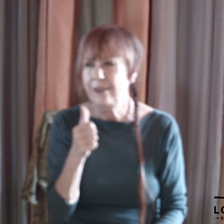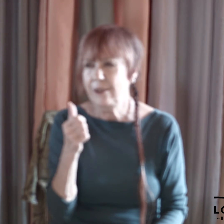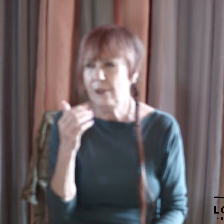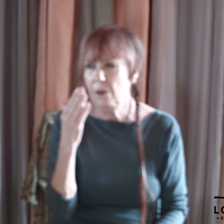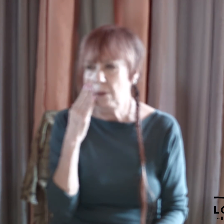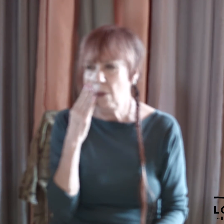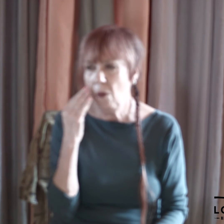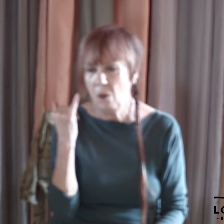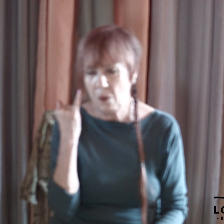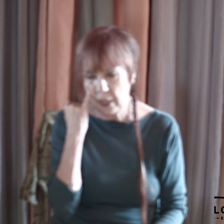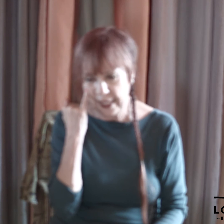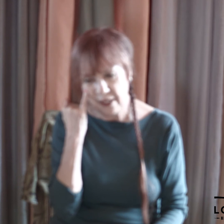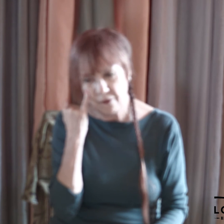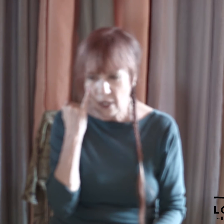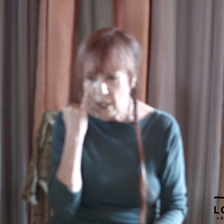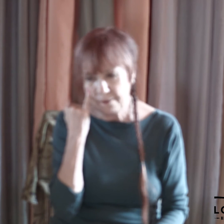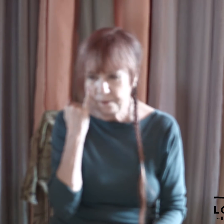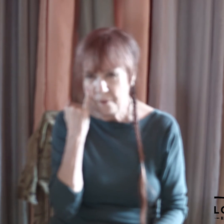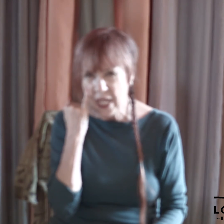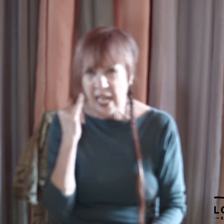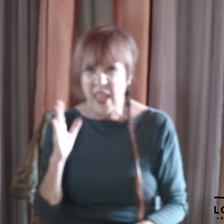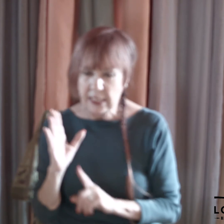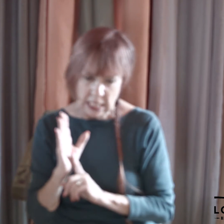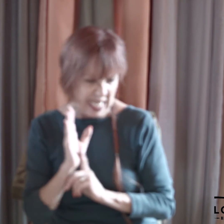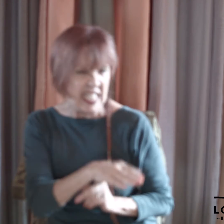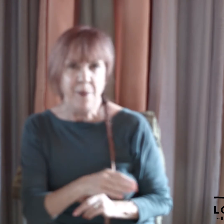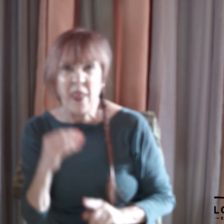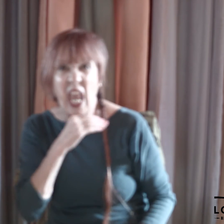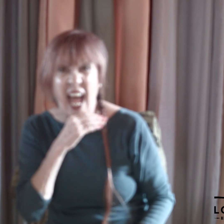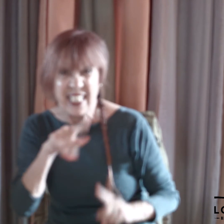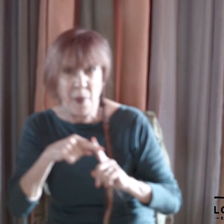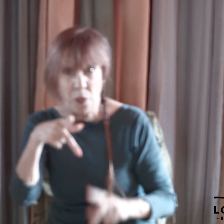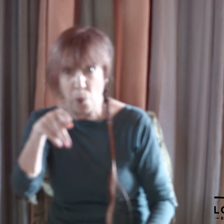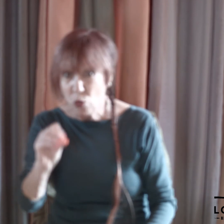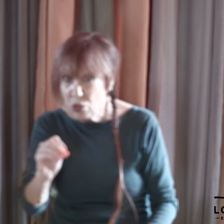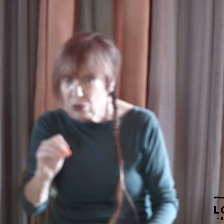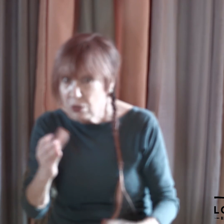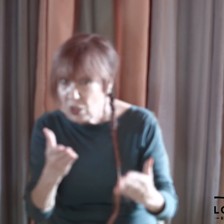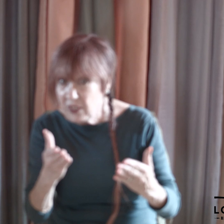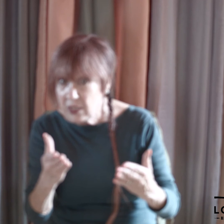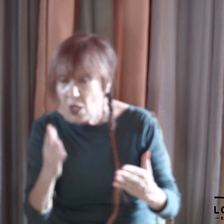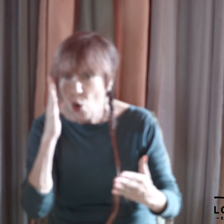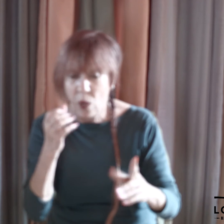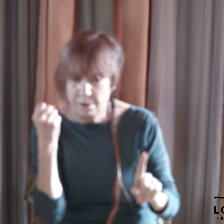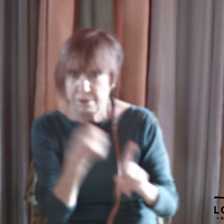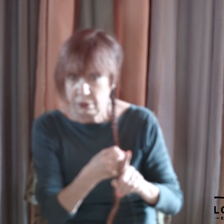know whether the sort of intimidation and lies about the Postal Service are going to make any